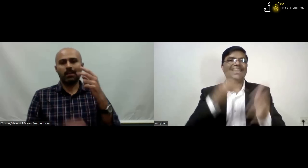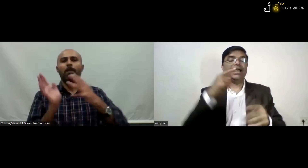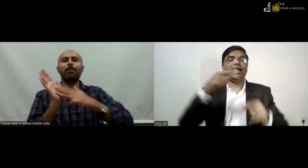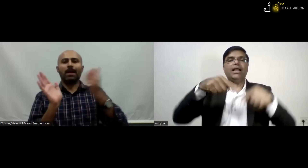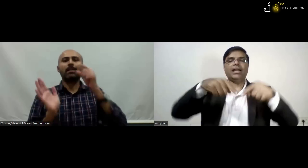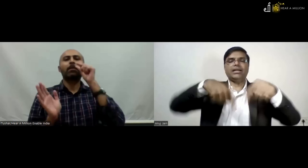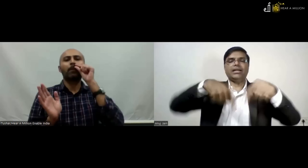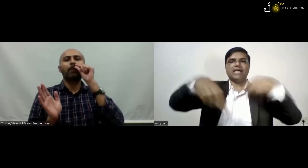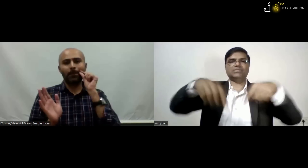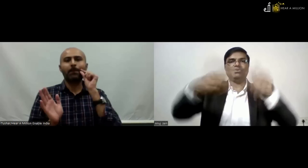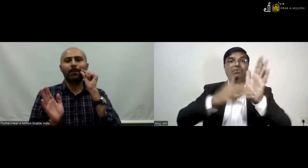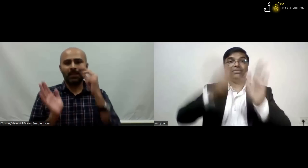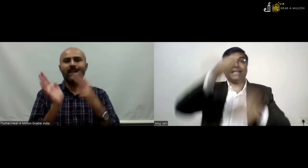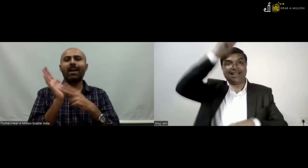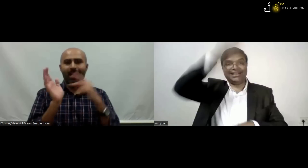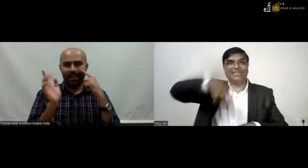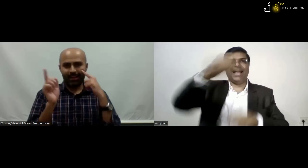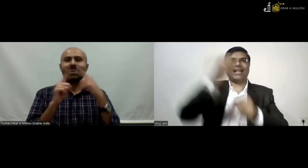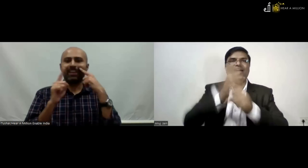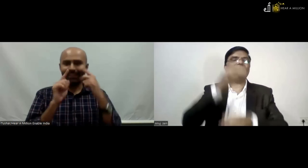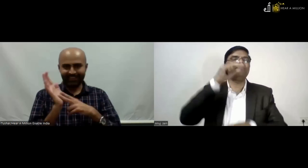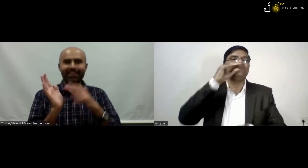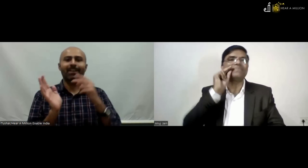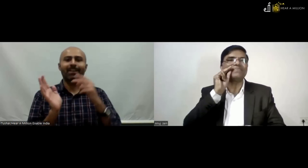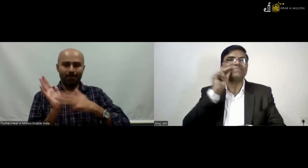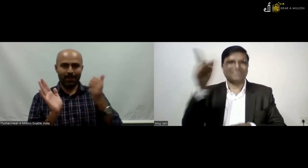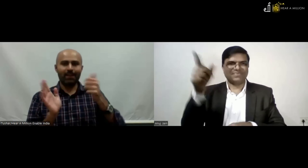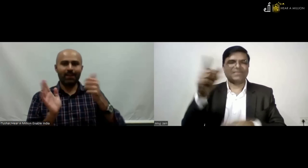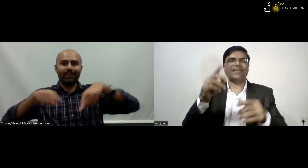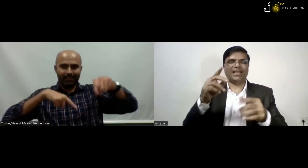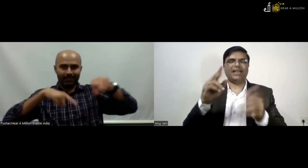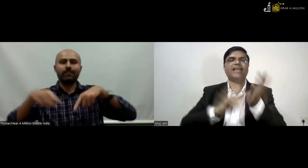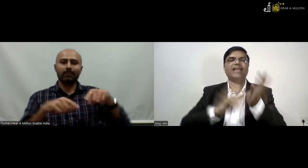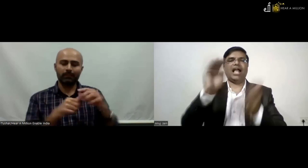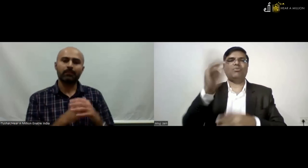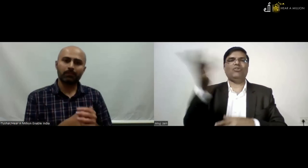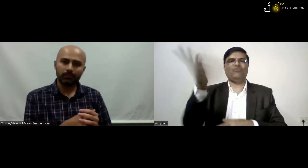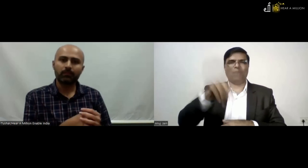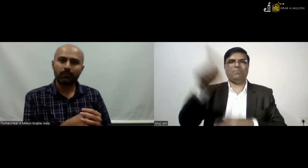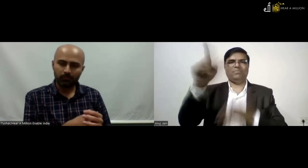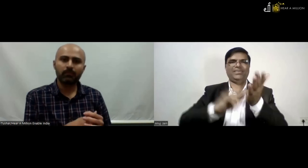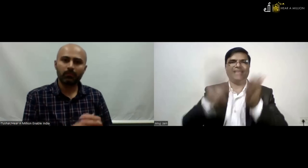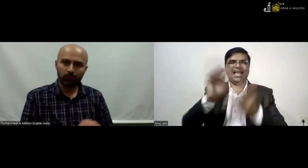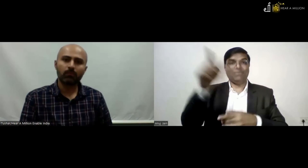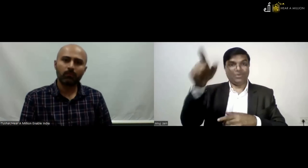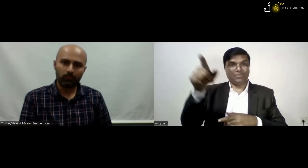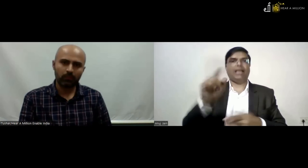there was Nitin Gadkari, who became the union minister.